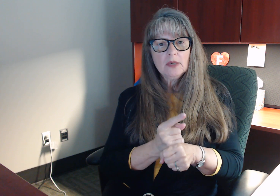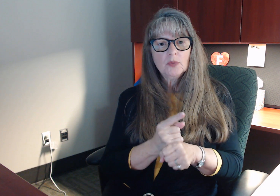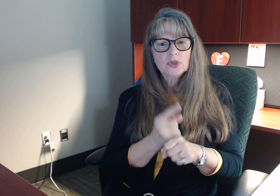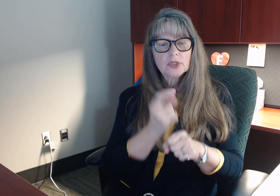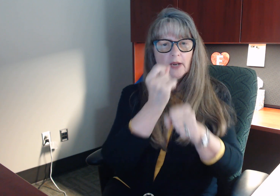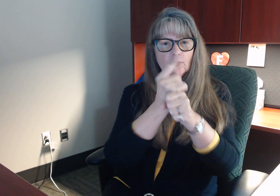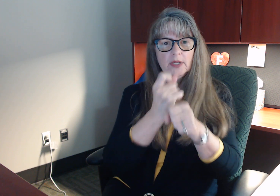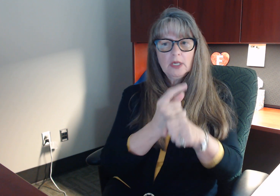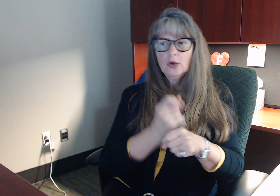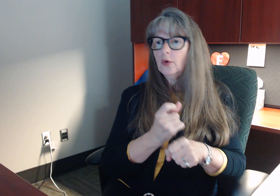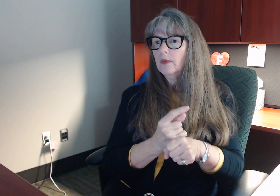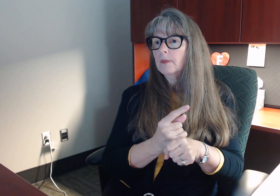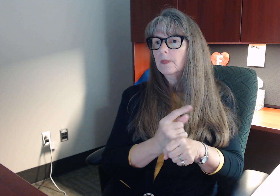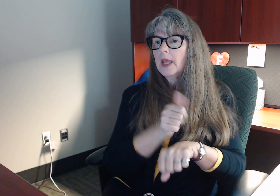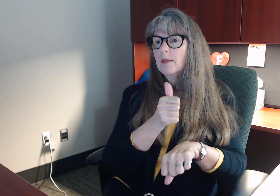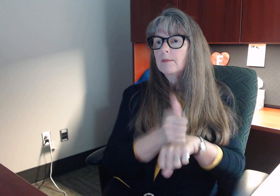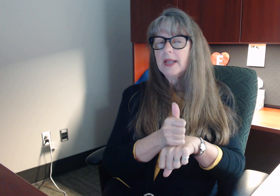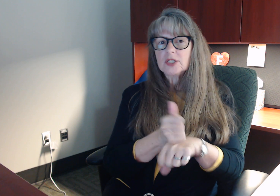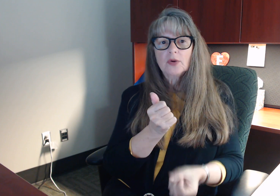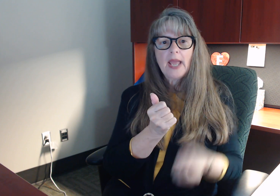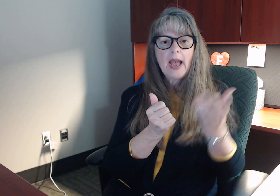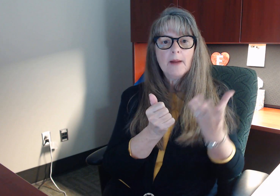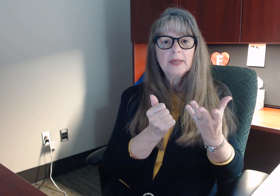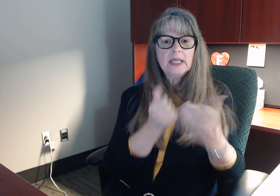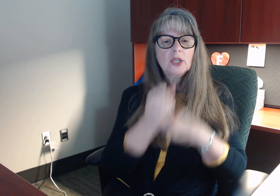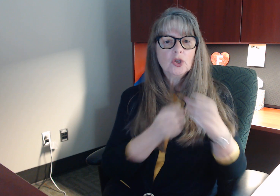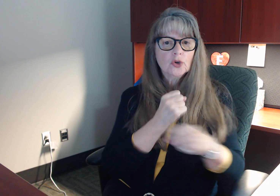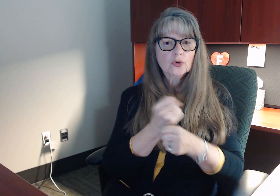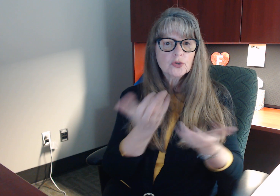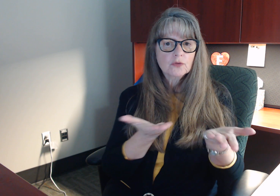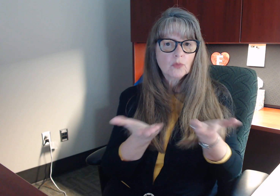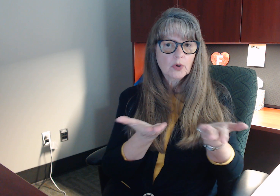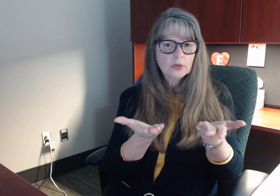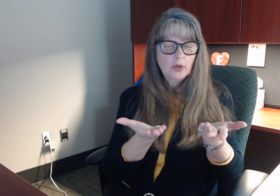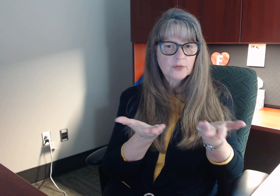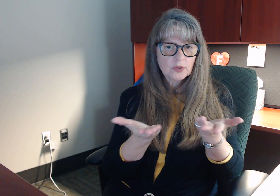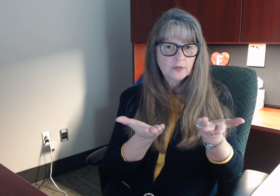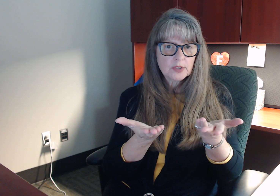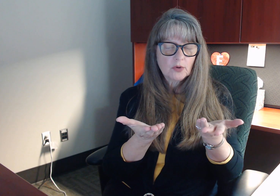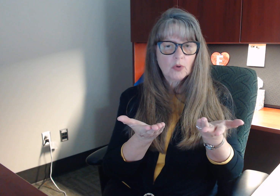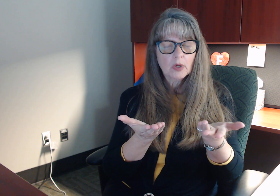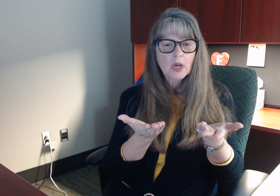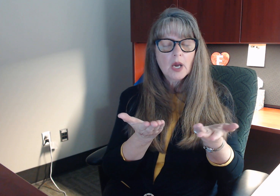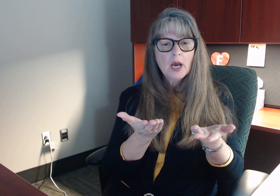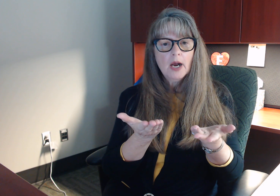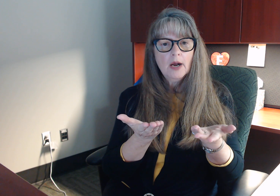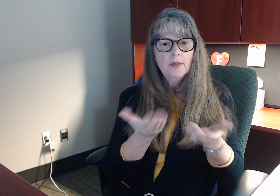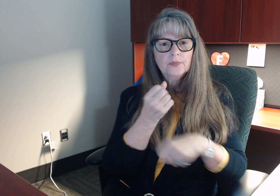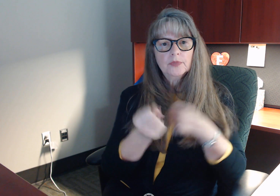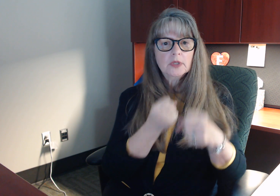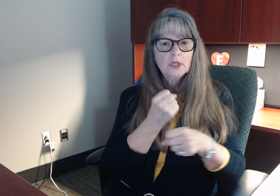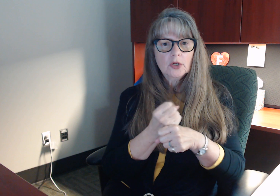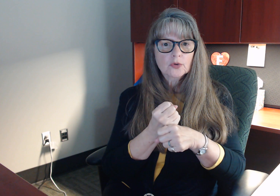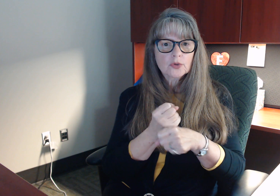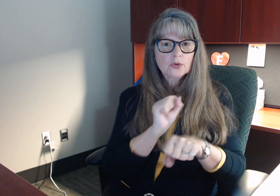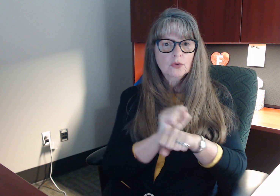is every year based on how many years you've worked of service, or years you've